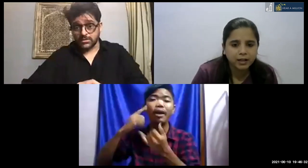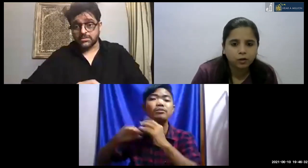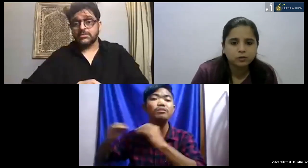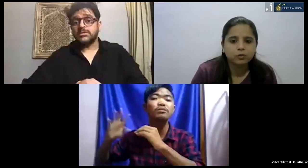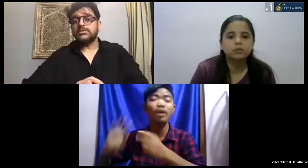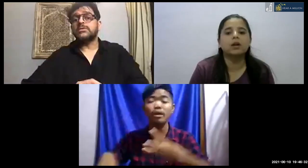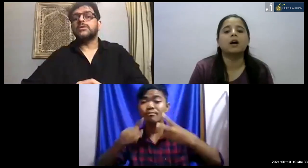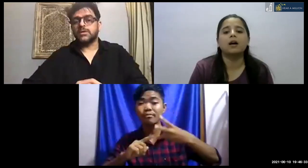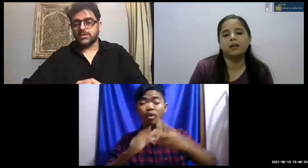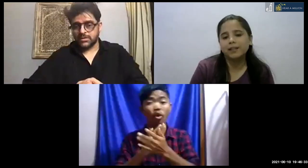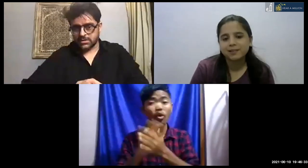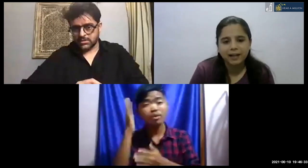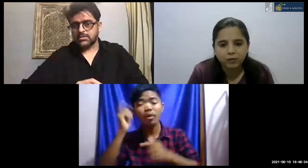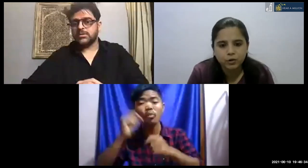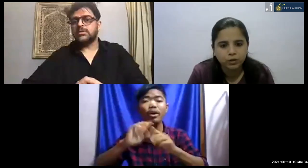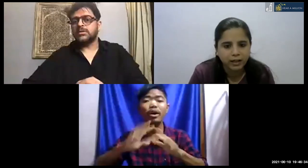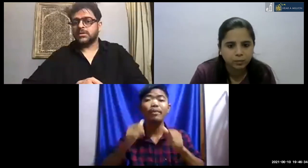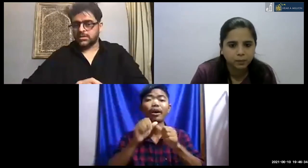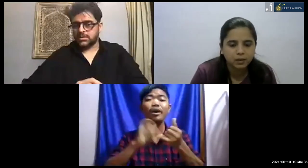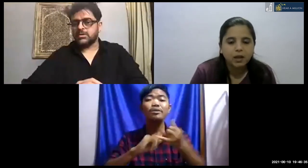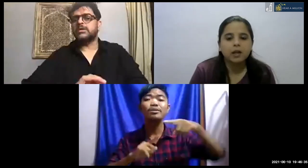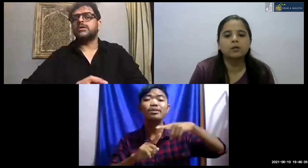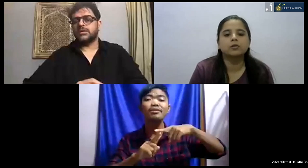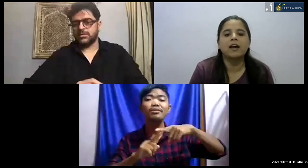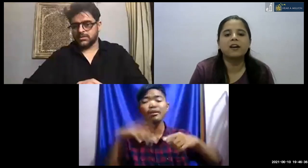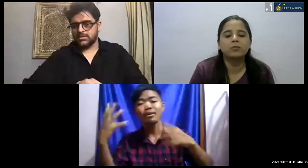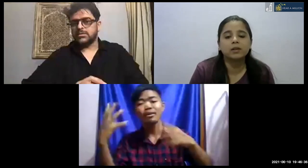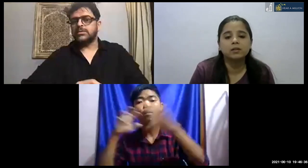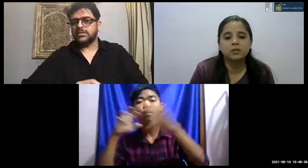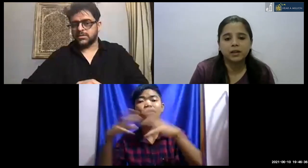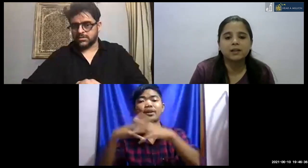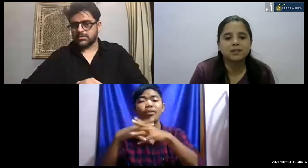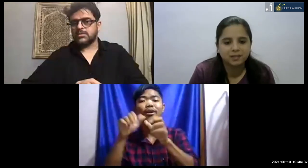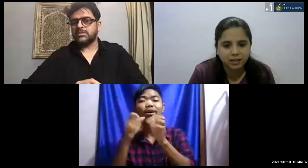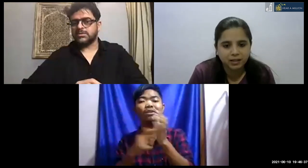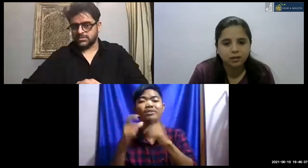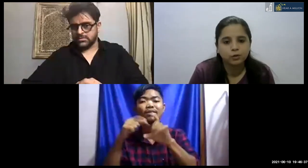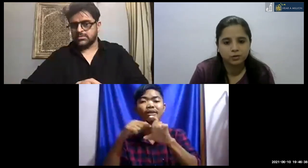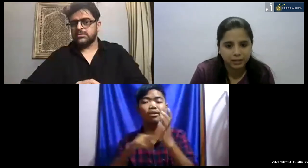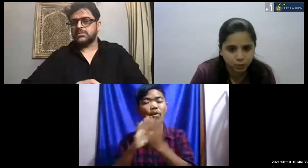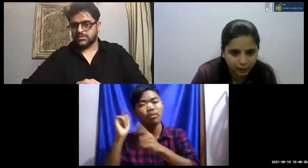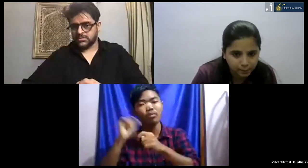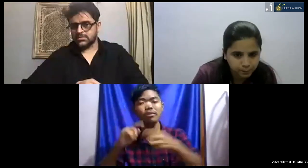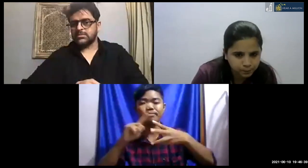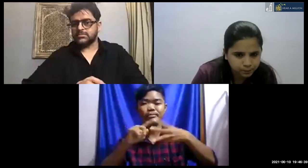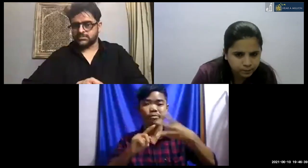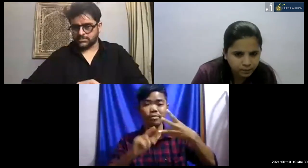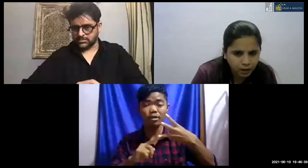in D.Ed also to Indian Sign Language to the hearing people, and also I've been working as an assistant in a hostel as